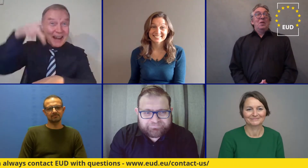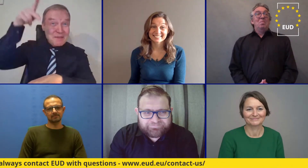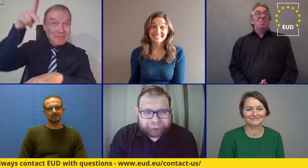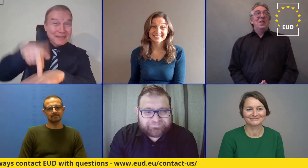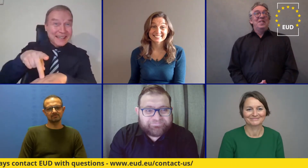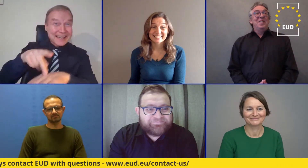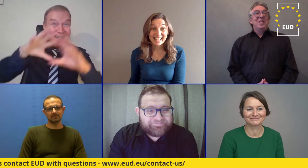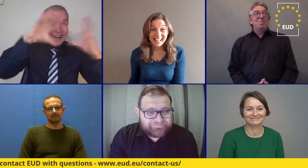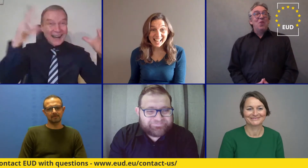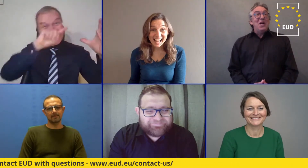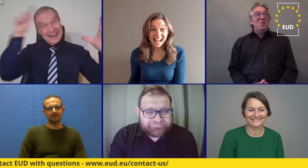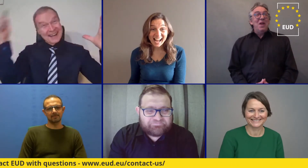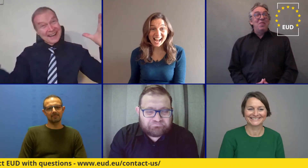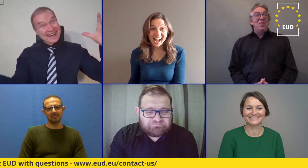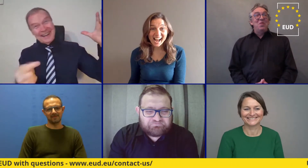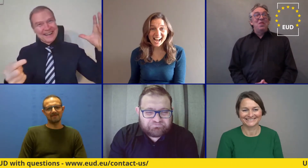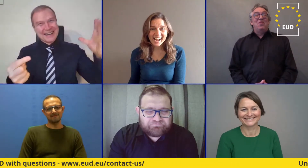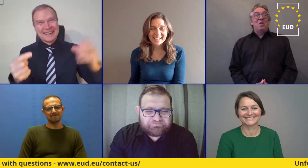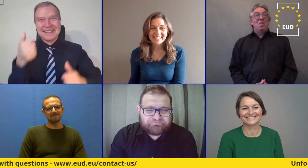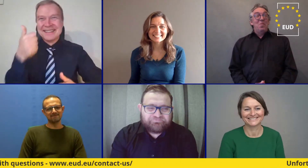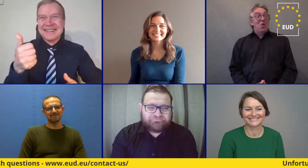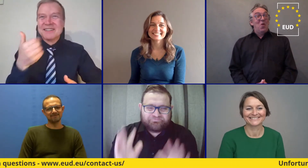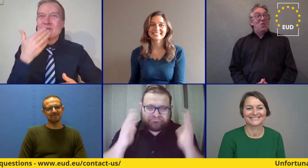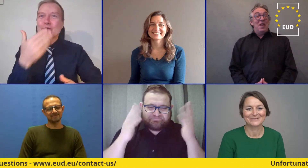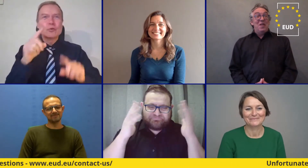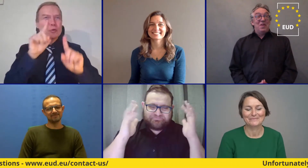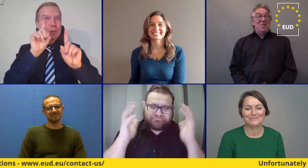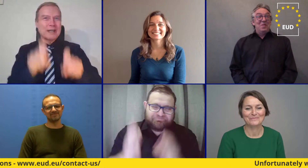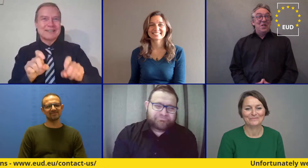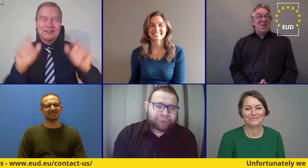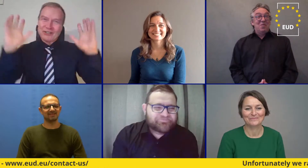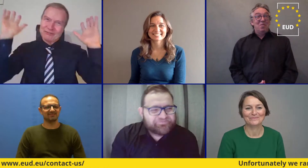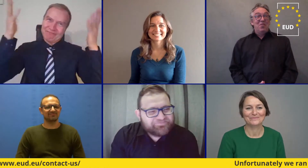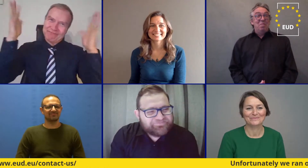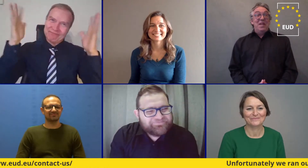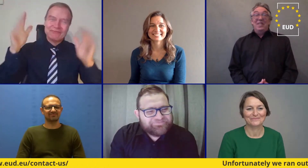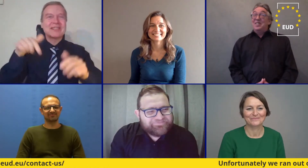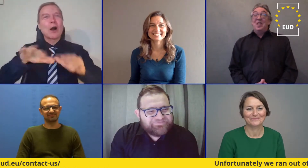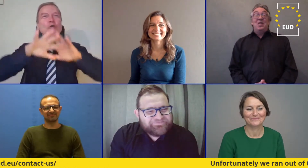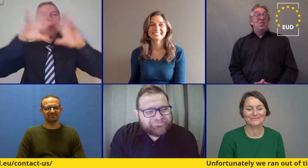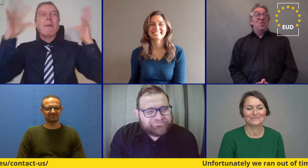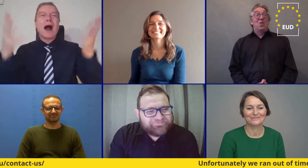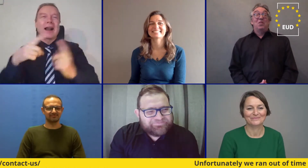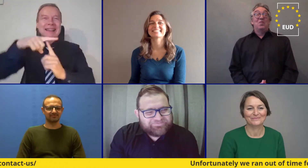Good point. Surprise, we have a viewer from all the way around the world, from the Philippines. Thank you for a wonderful